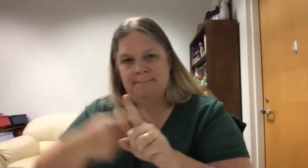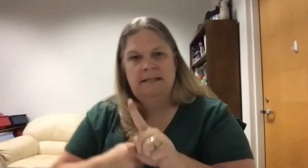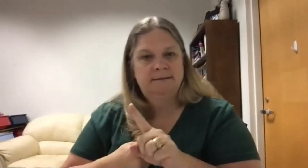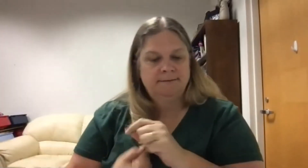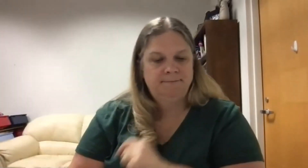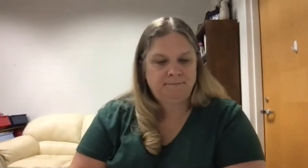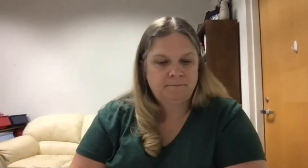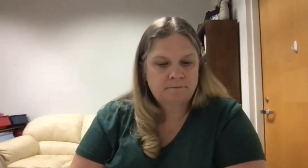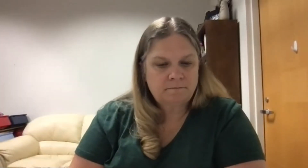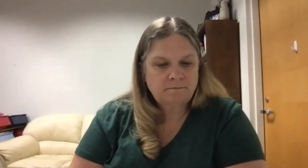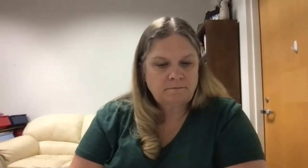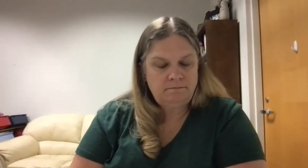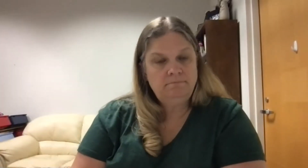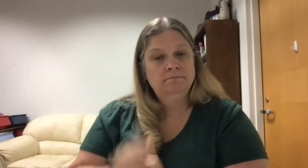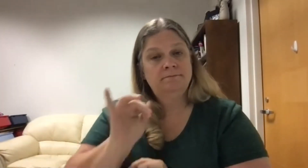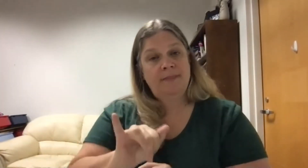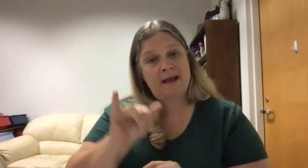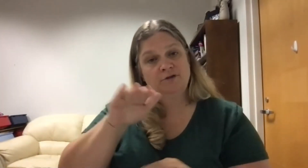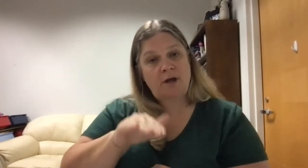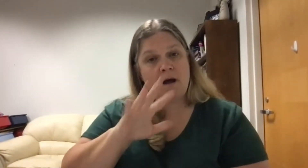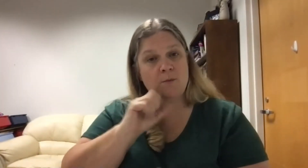brother for several months.